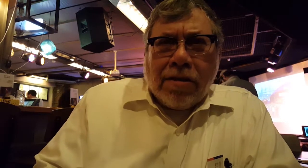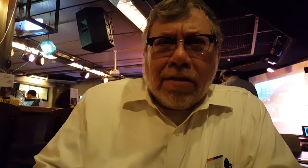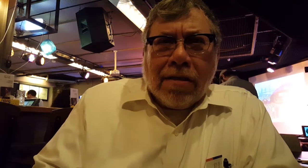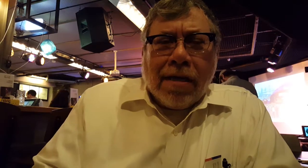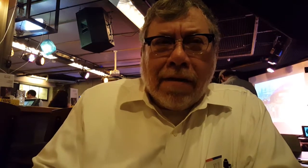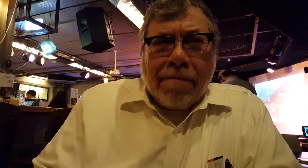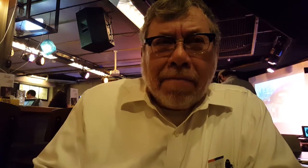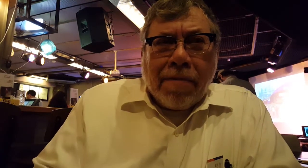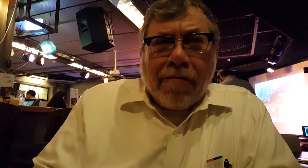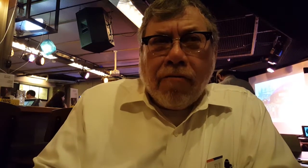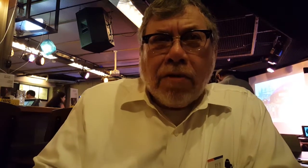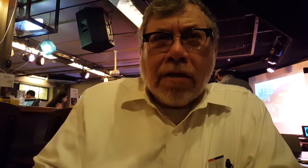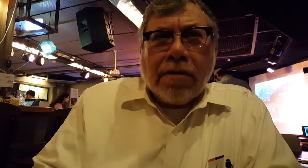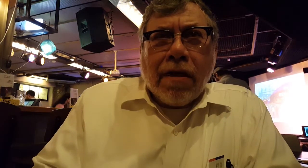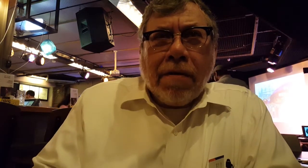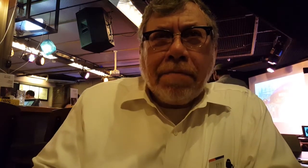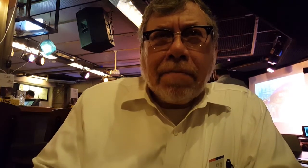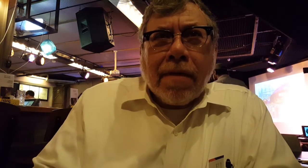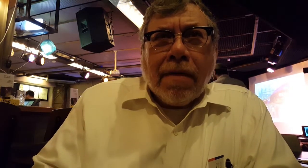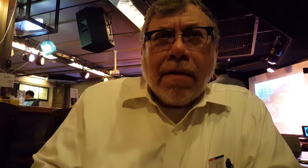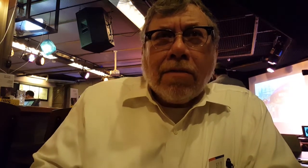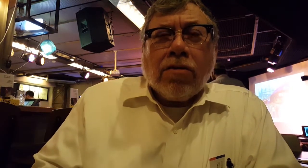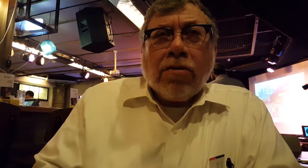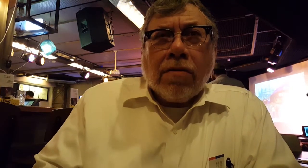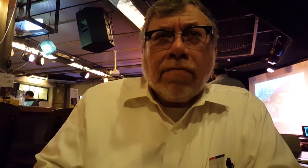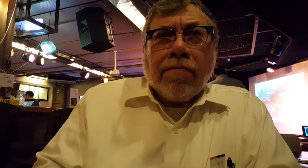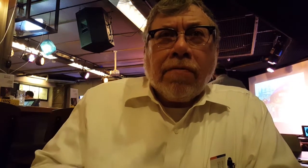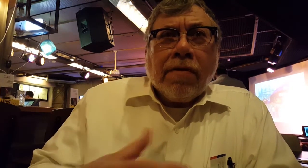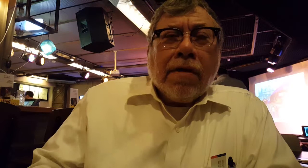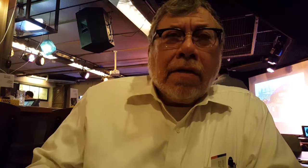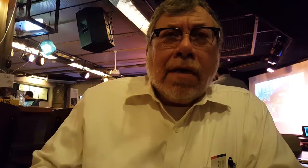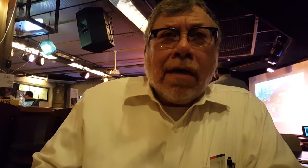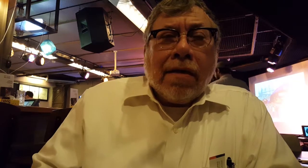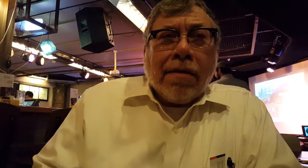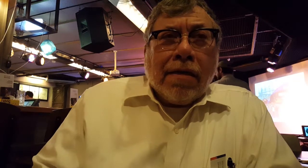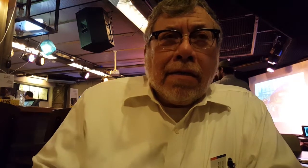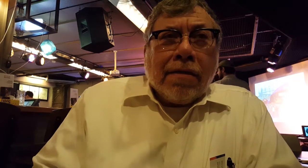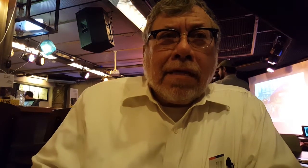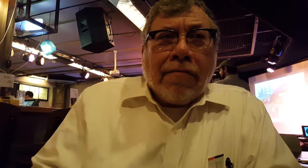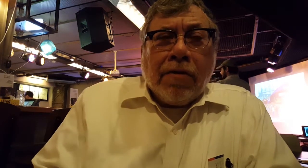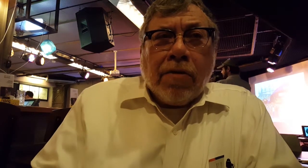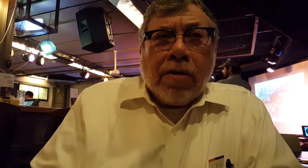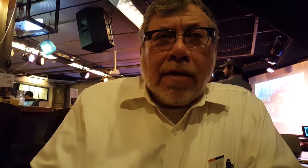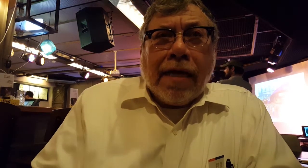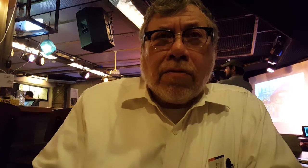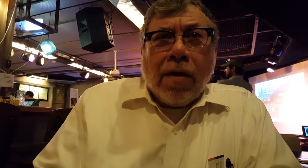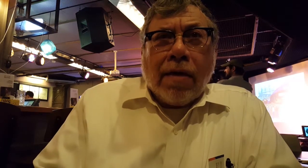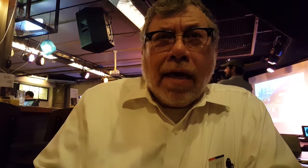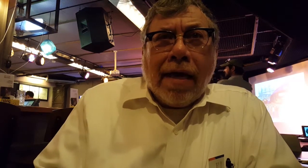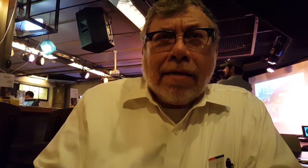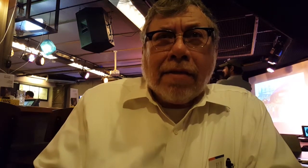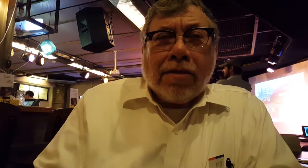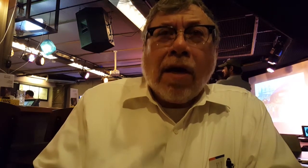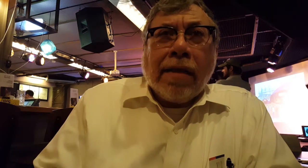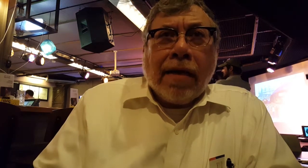Foundation about 4 years ago to serve the deaf community as well as the sign